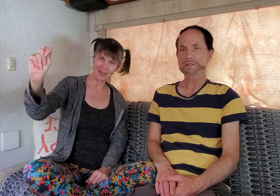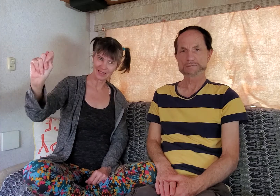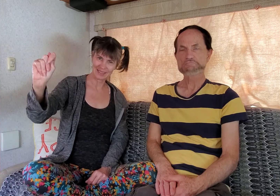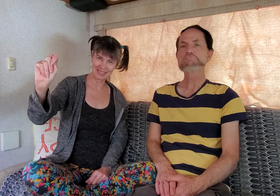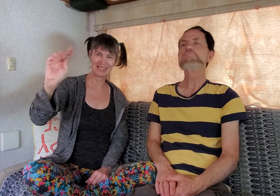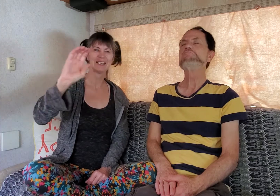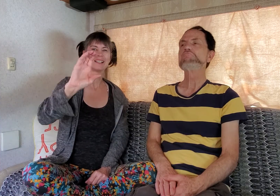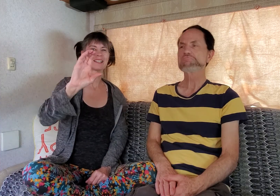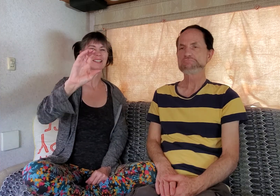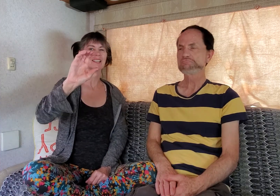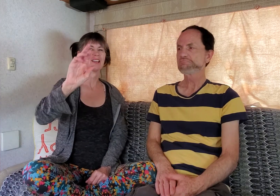Crockett.